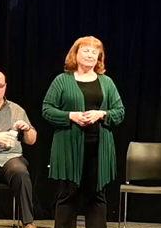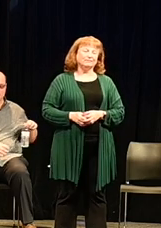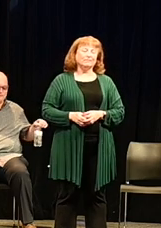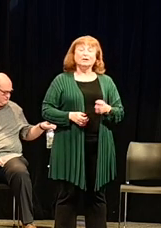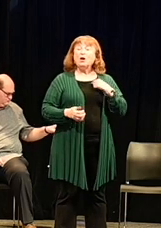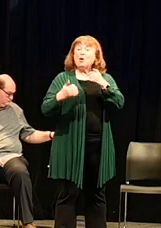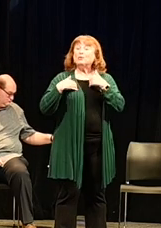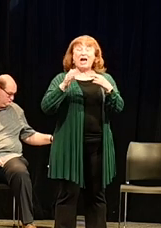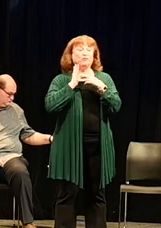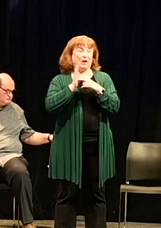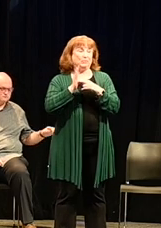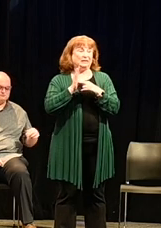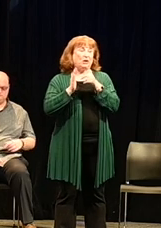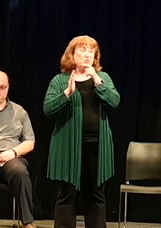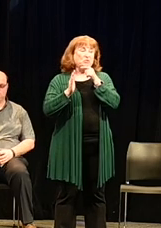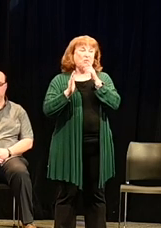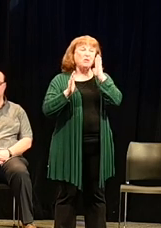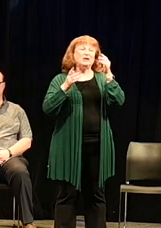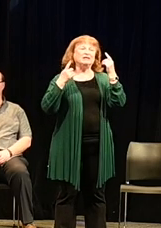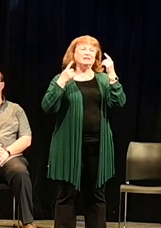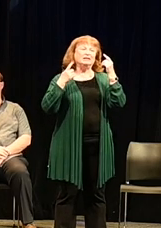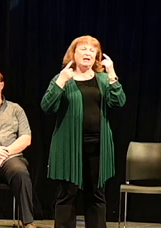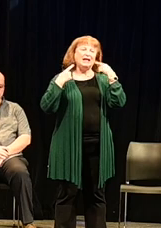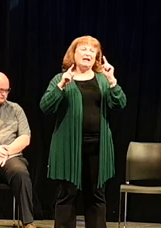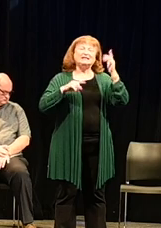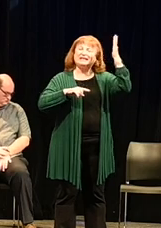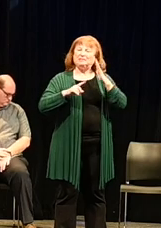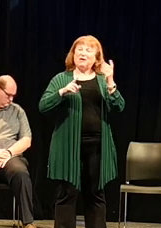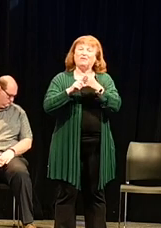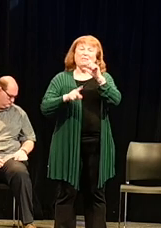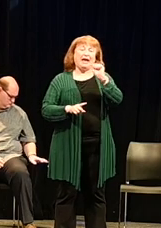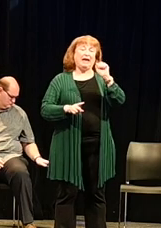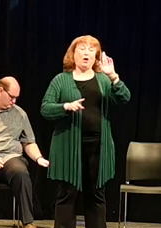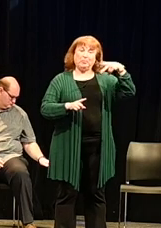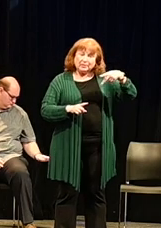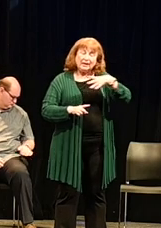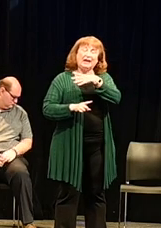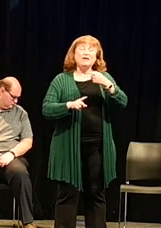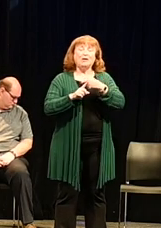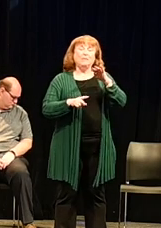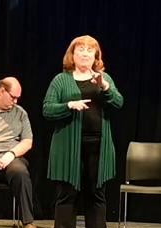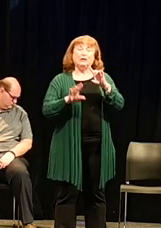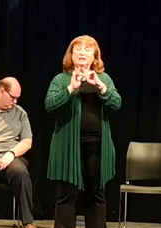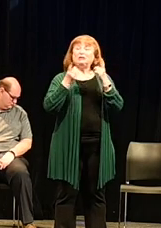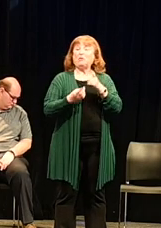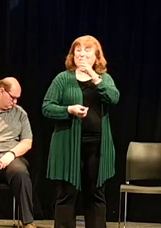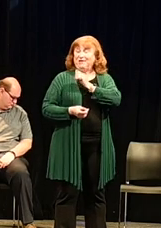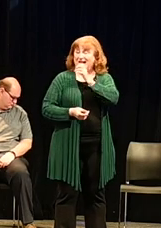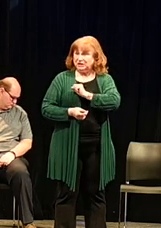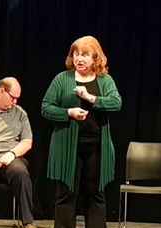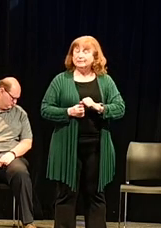We have some representatives who I'm going to announce as speakers here from AARP and from the Maryland Department of